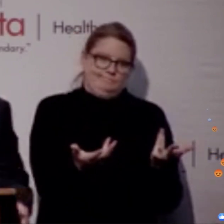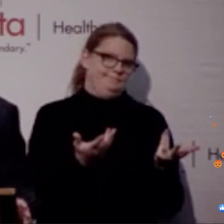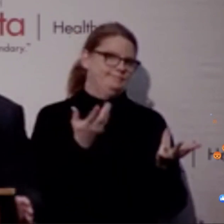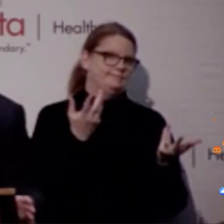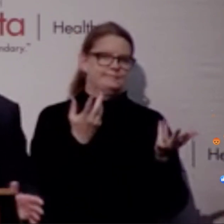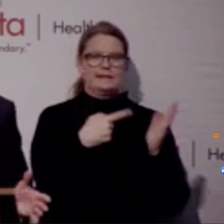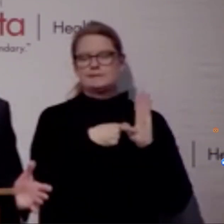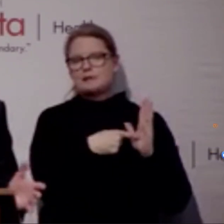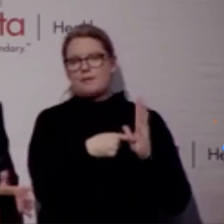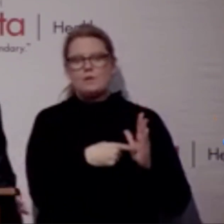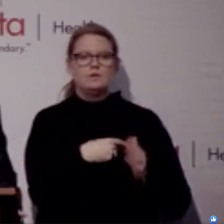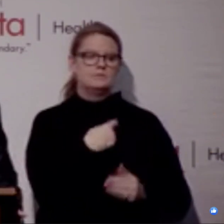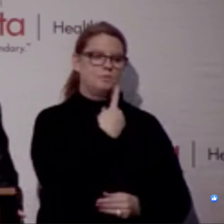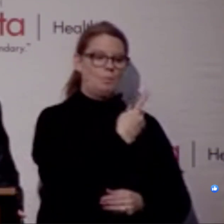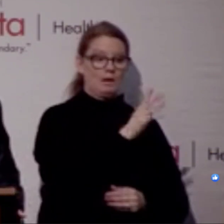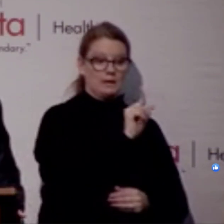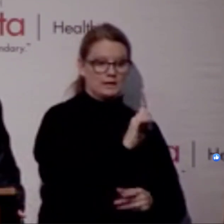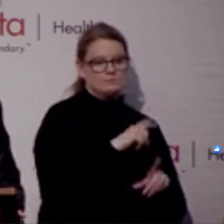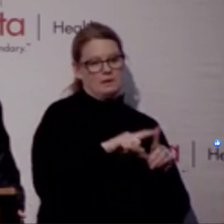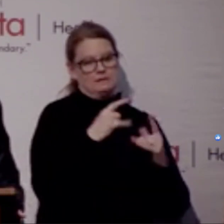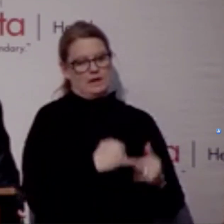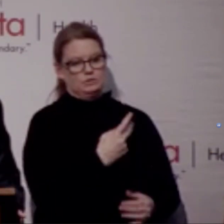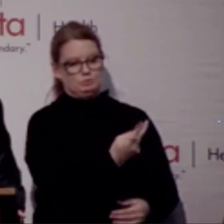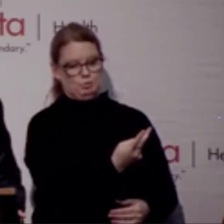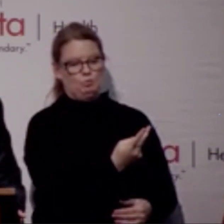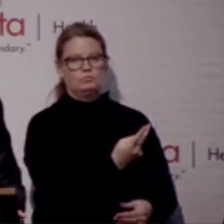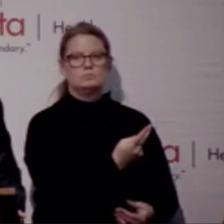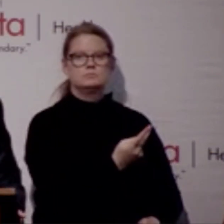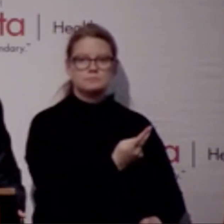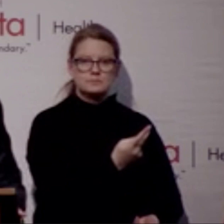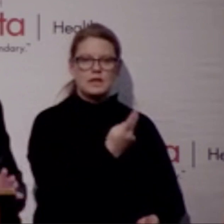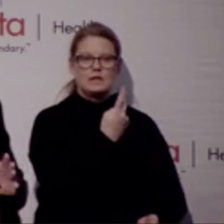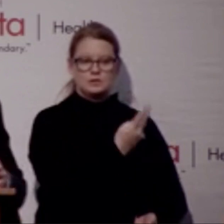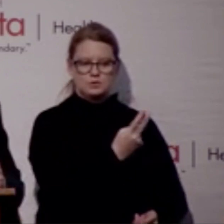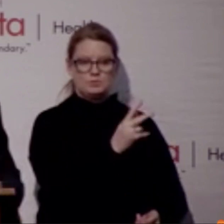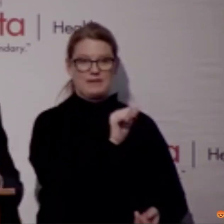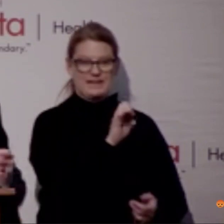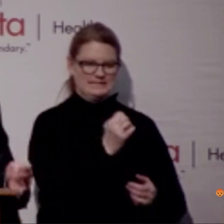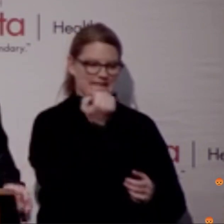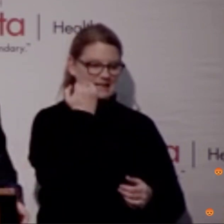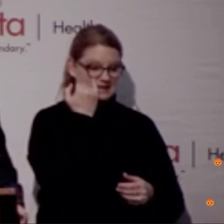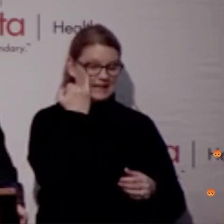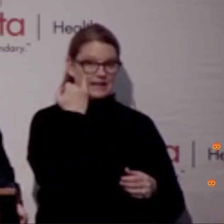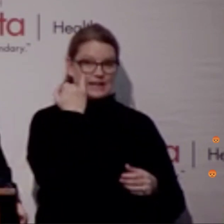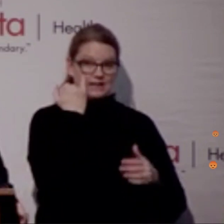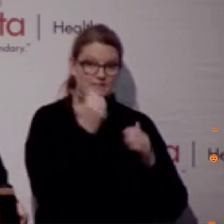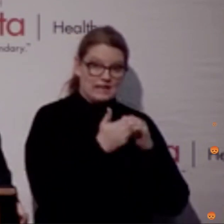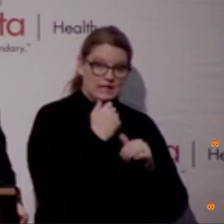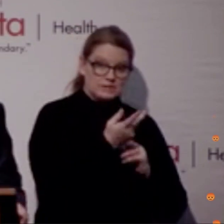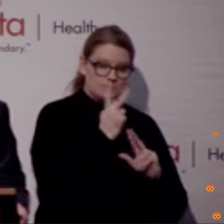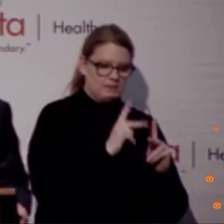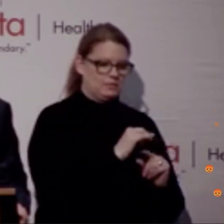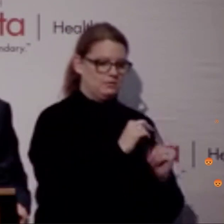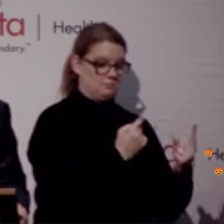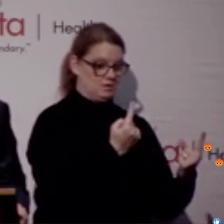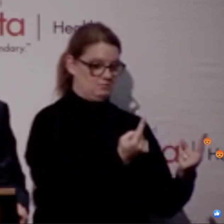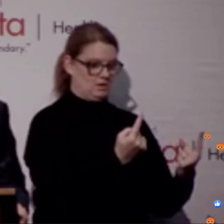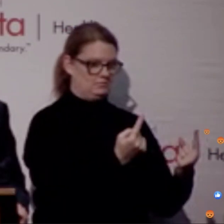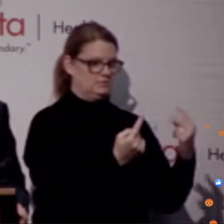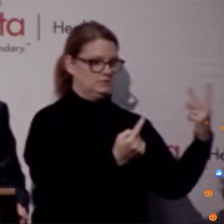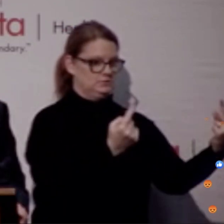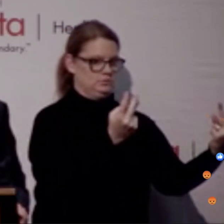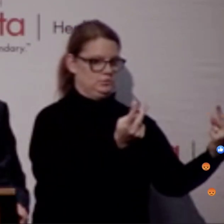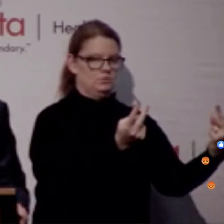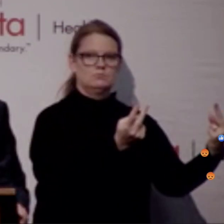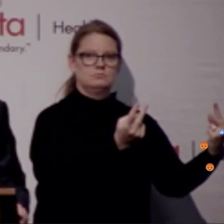let's say instead of one case, there's two cases. Well, two cases, if each of those two people infect two other people, then